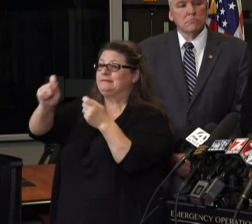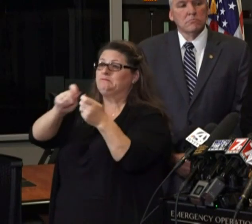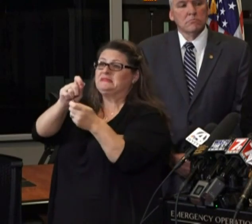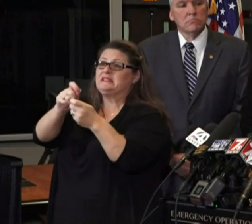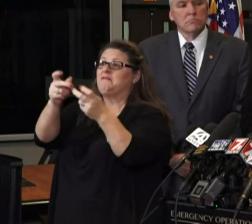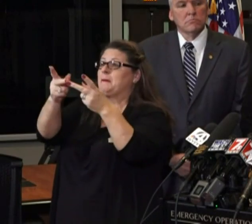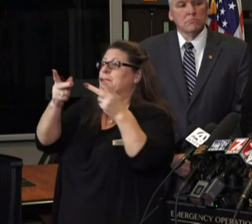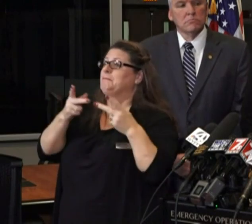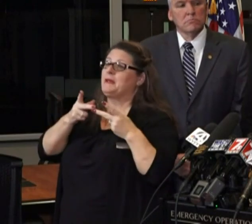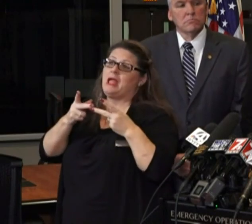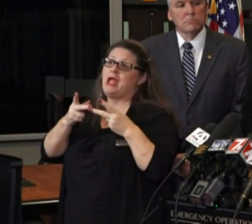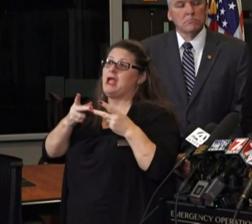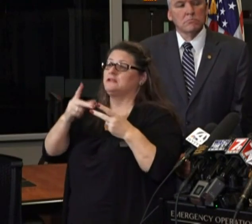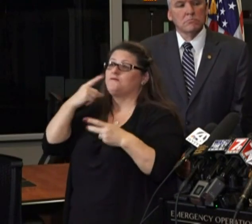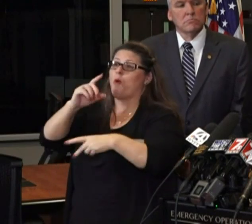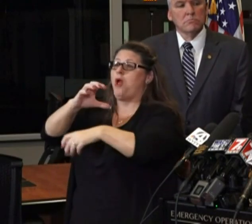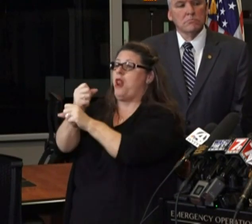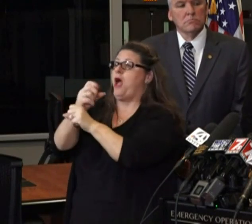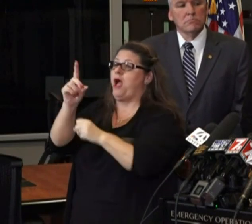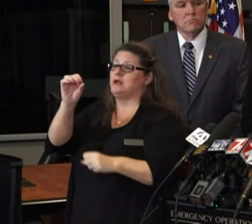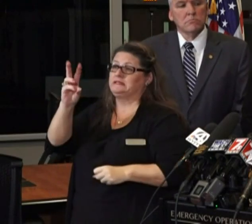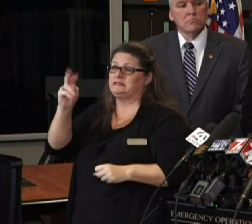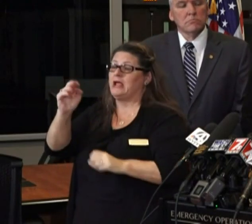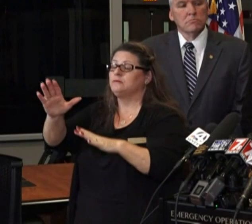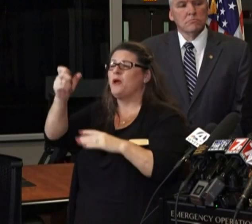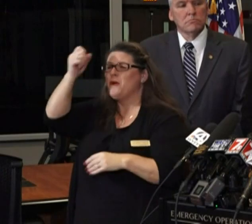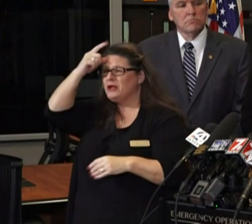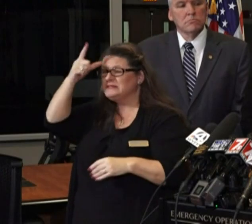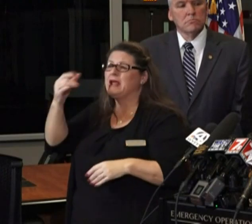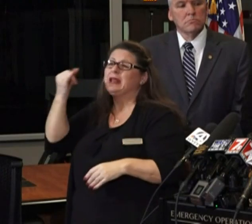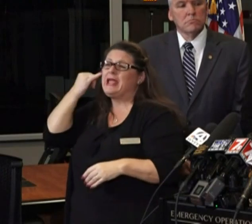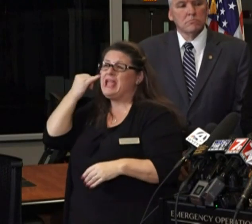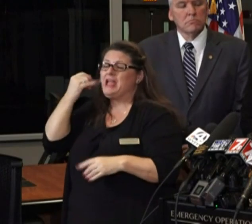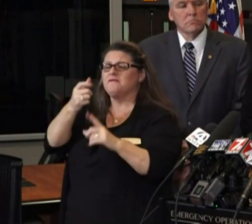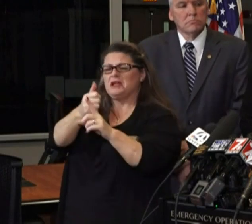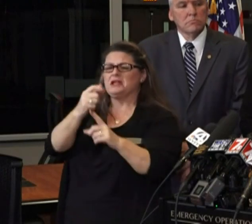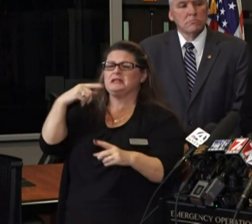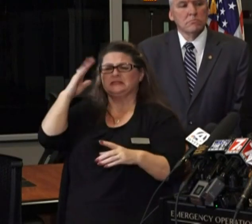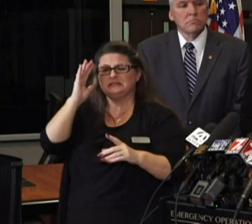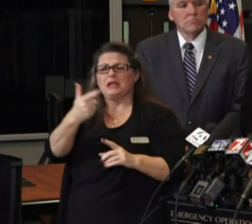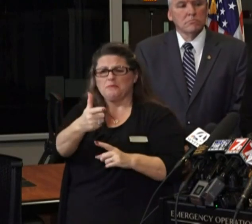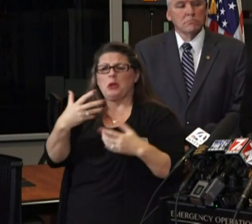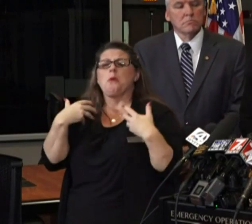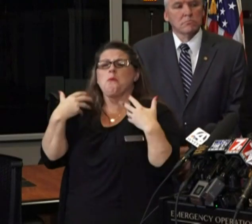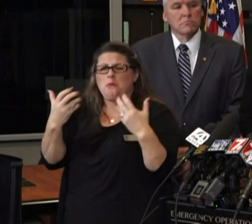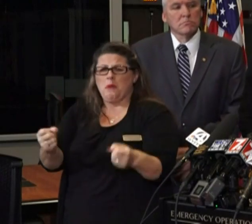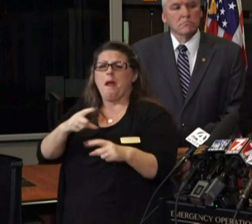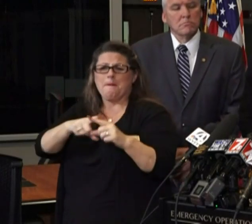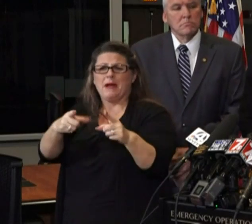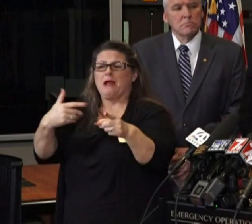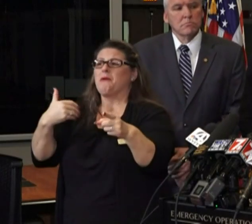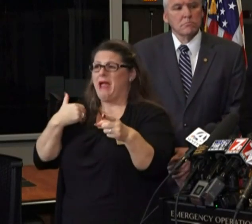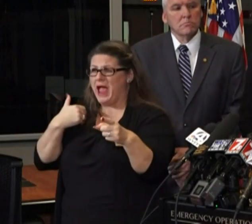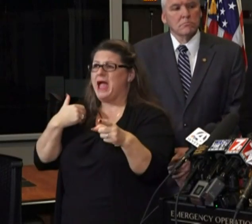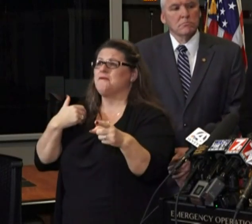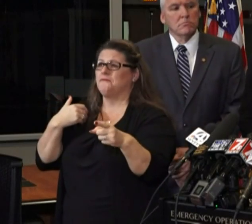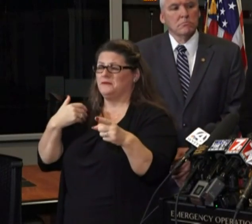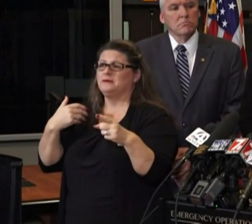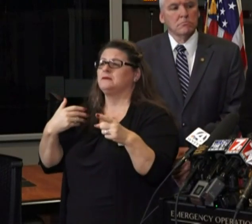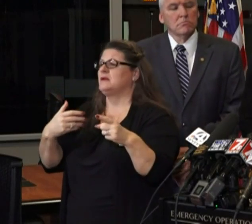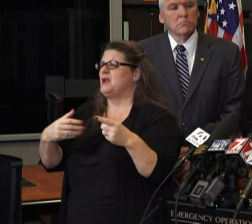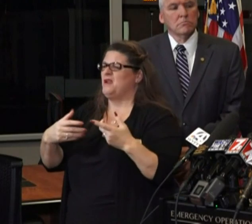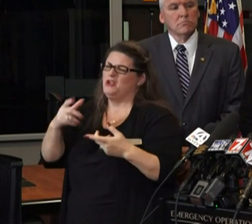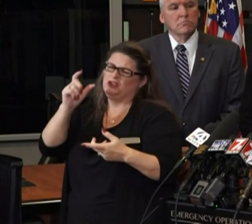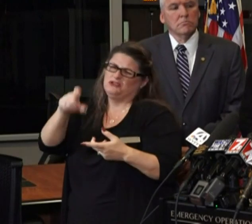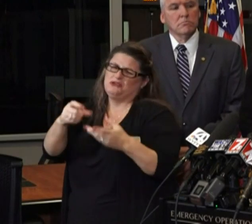certain lockdown. If individuals are well enough to be kept at home, the vast majority of them will have symptoms that will resolve